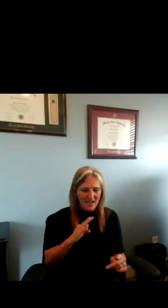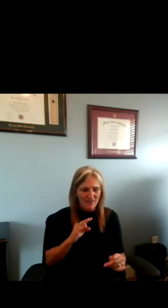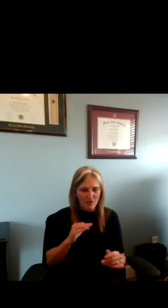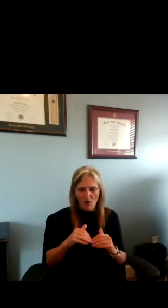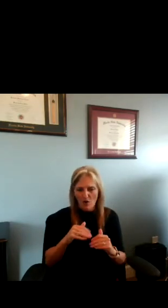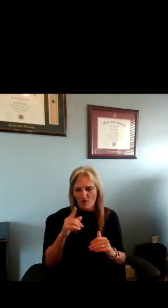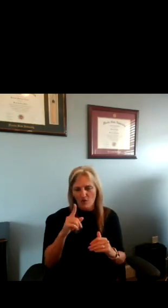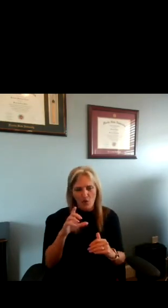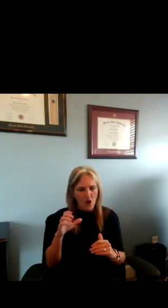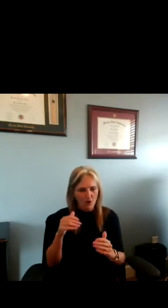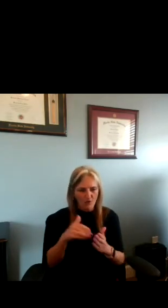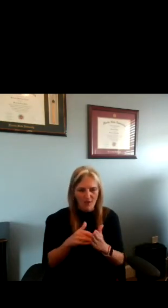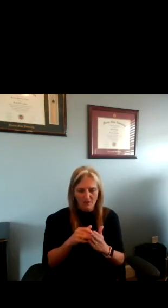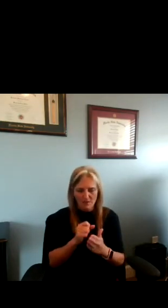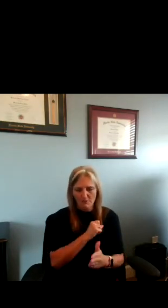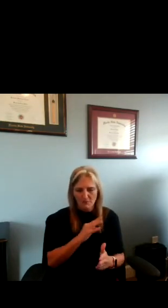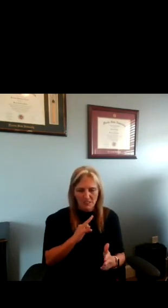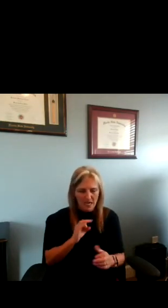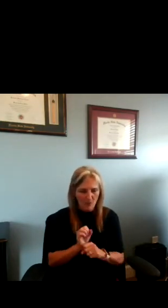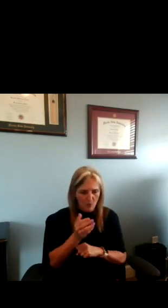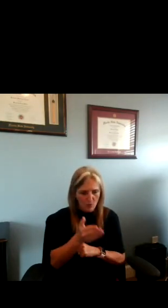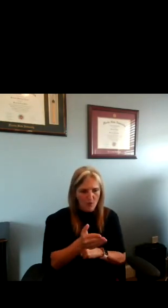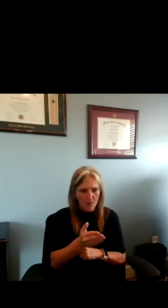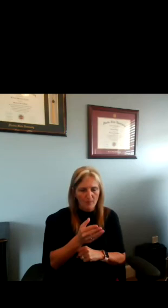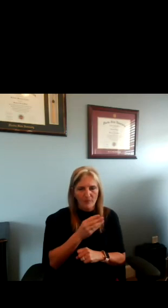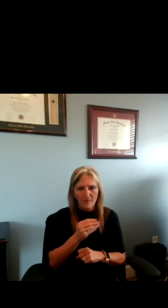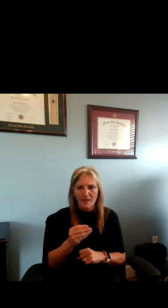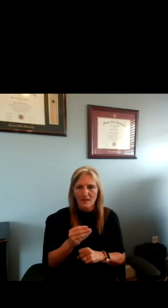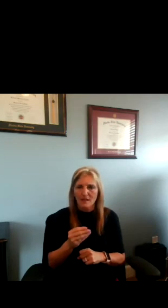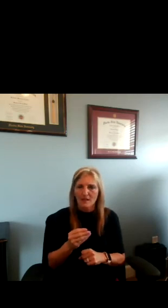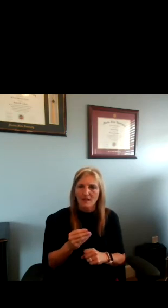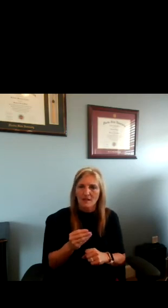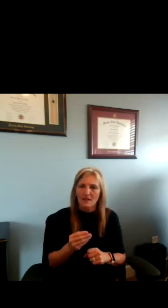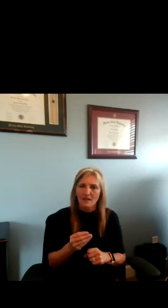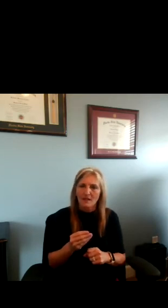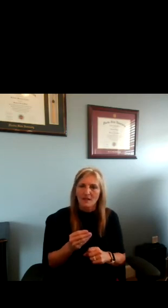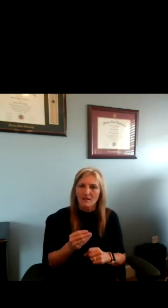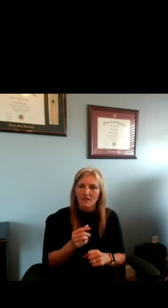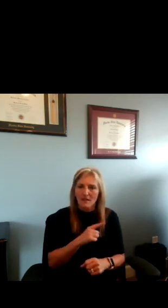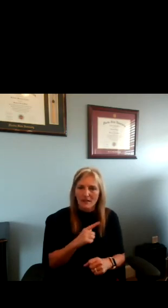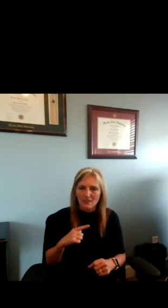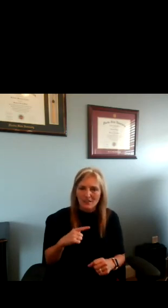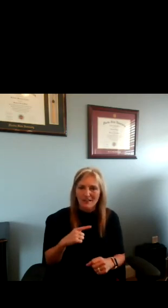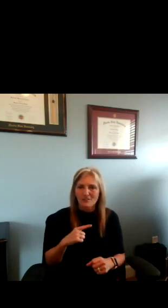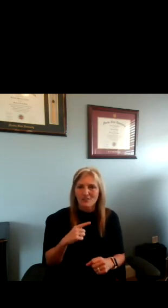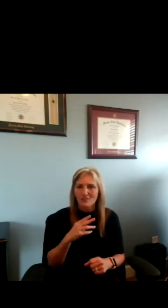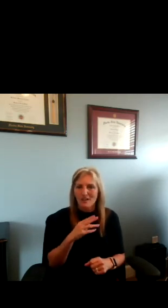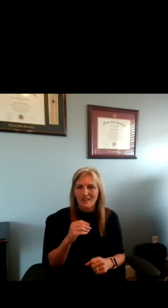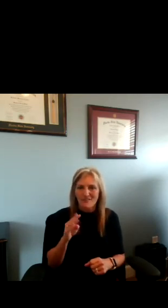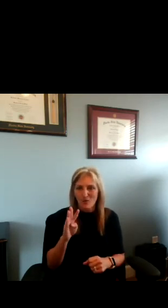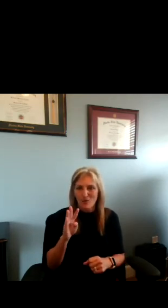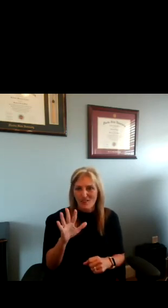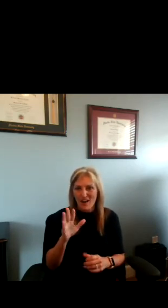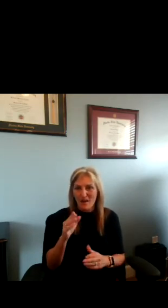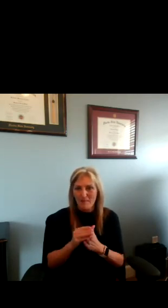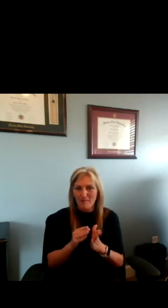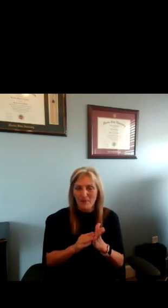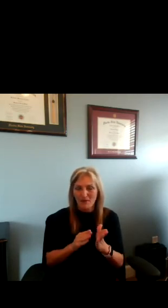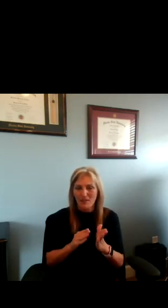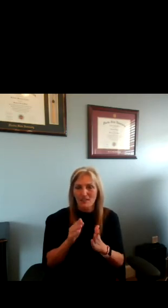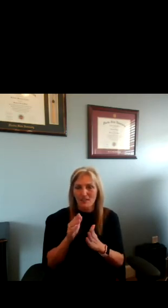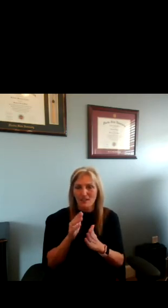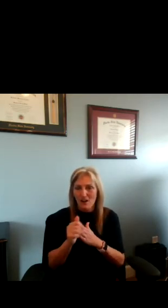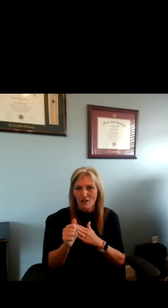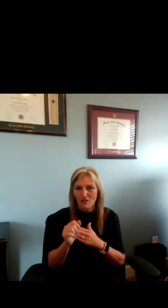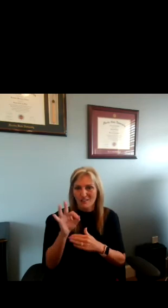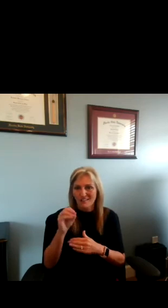according to the National Conference of State Legislatures, corrections expenditures in 2019 totaled some $45 billion, 90%